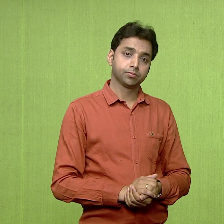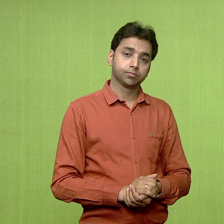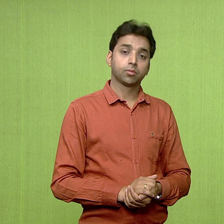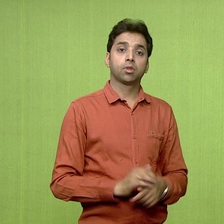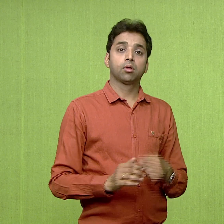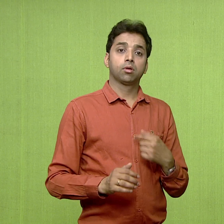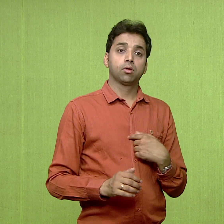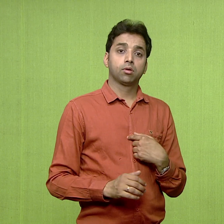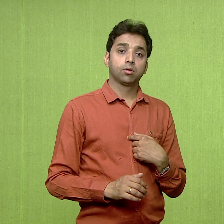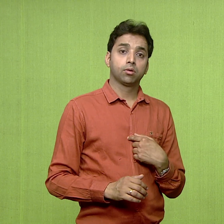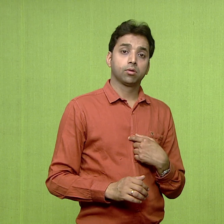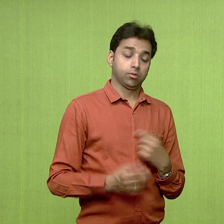Ganit or mathematics